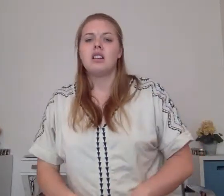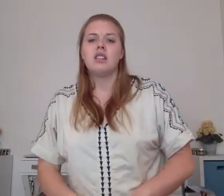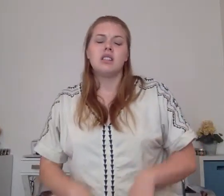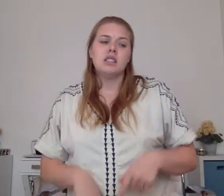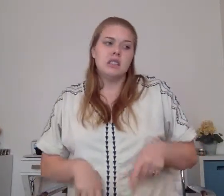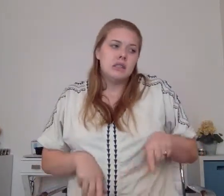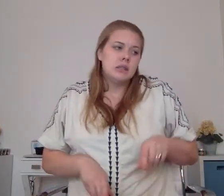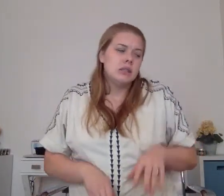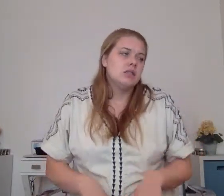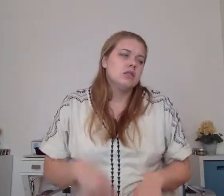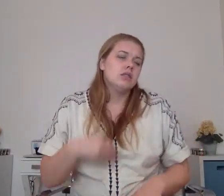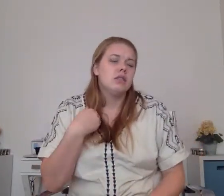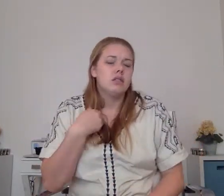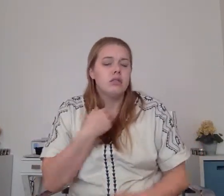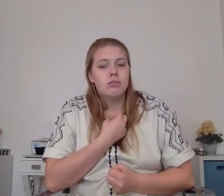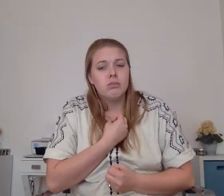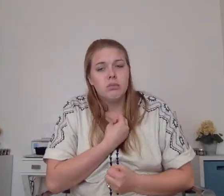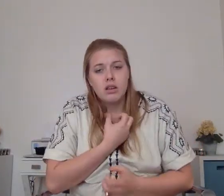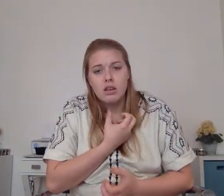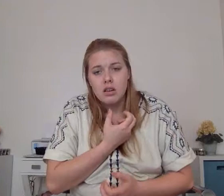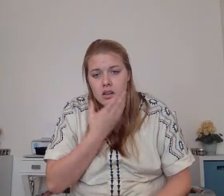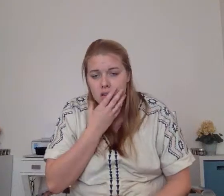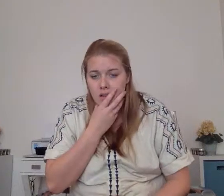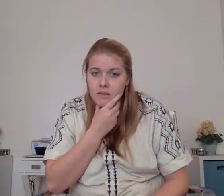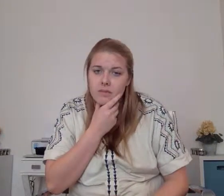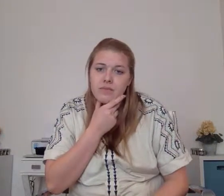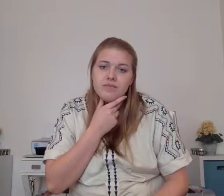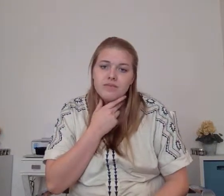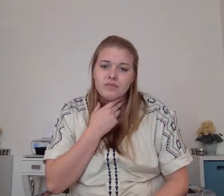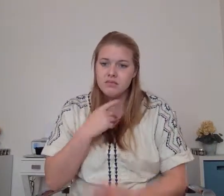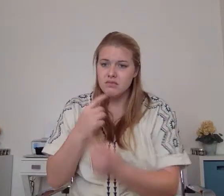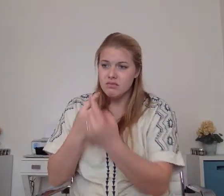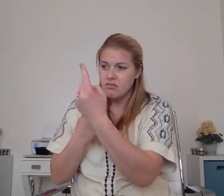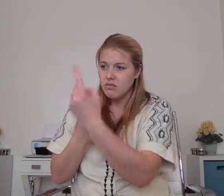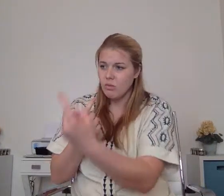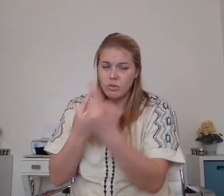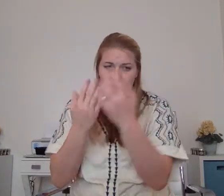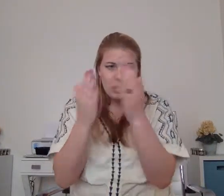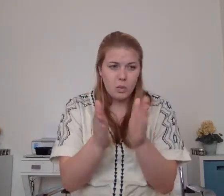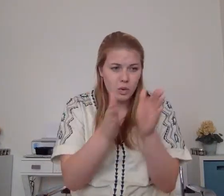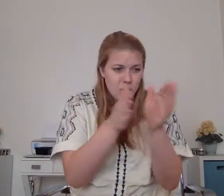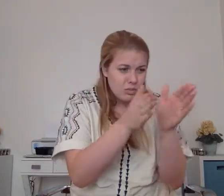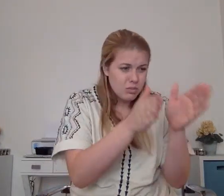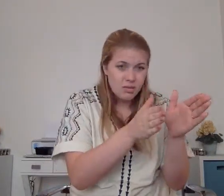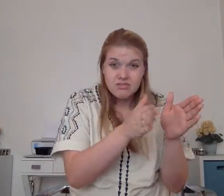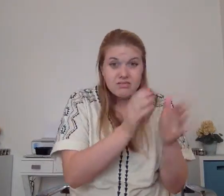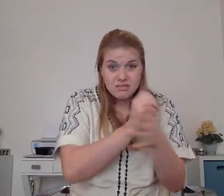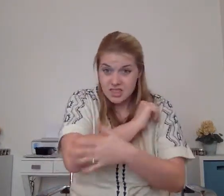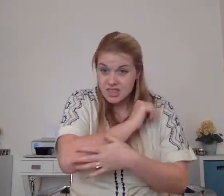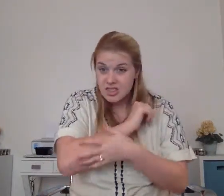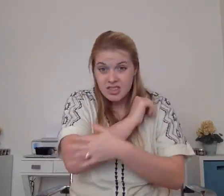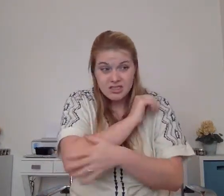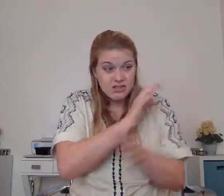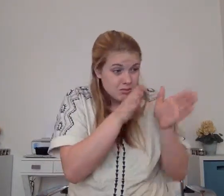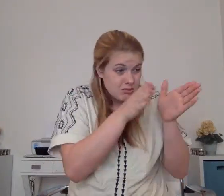feeling anxious. And I think not only individuals, but perhaps nations too have their own tipping